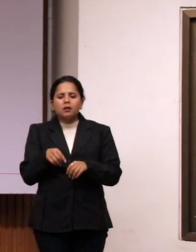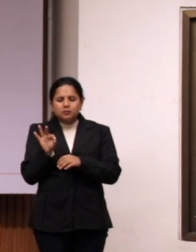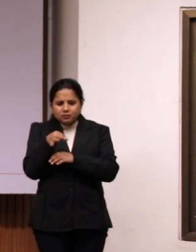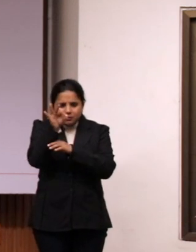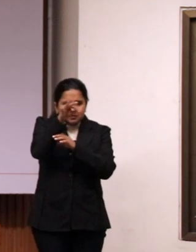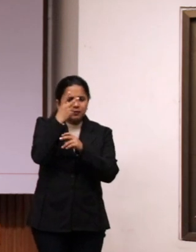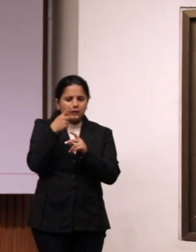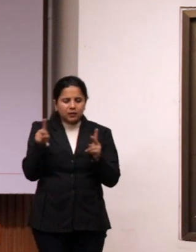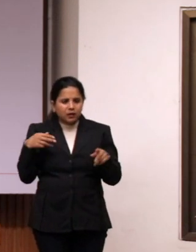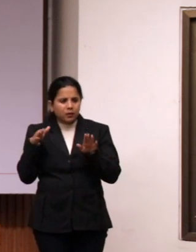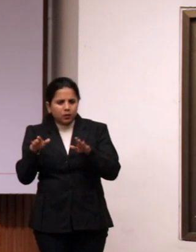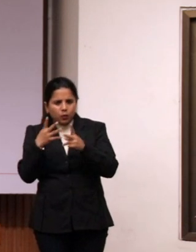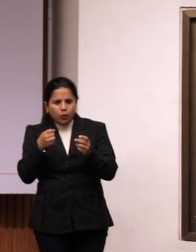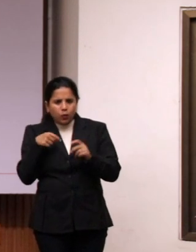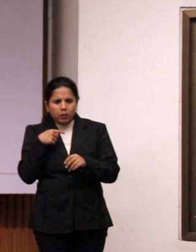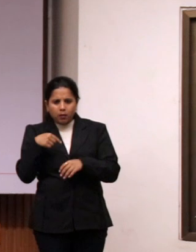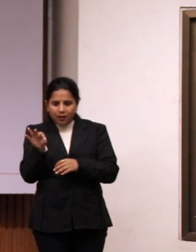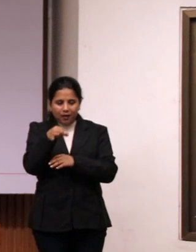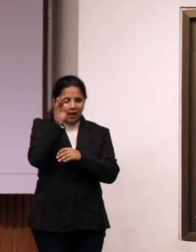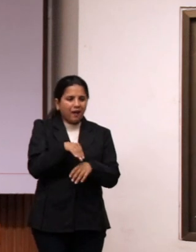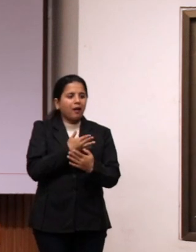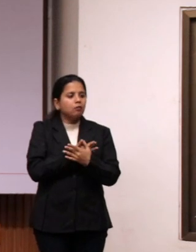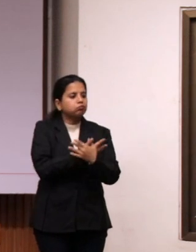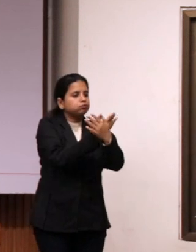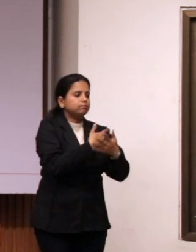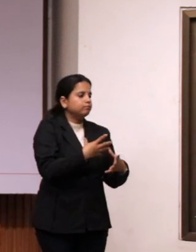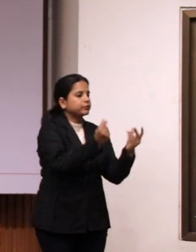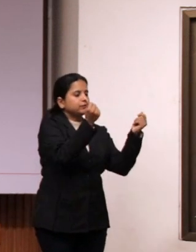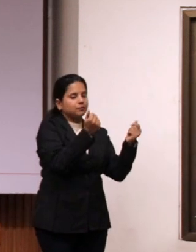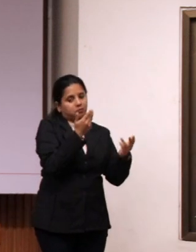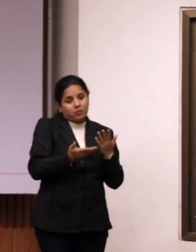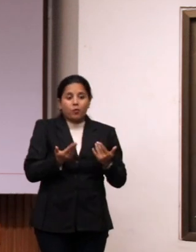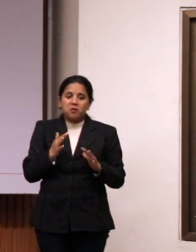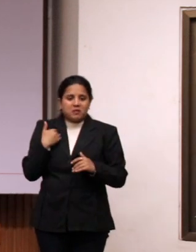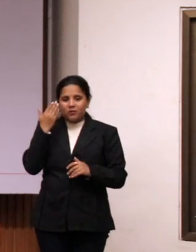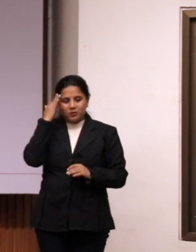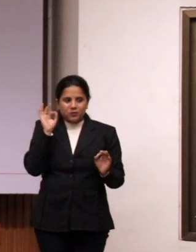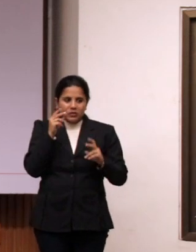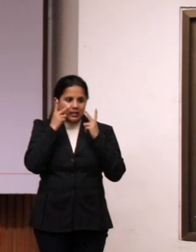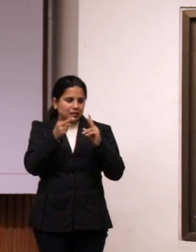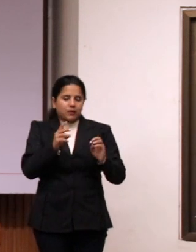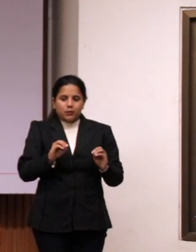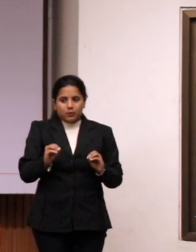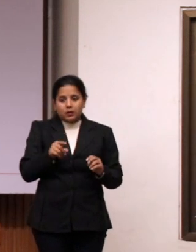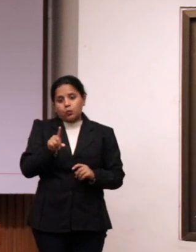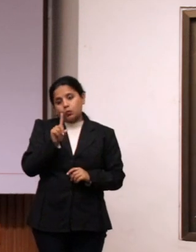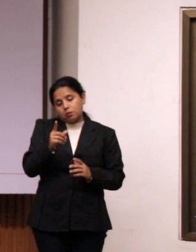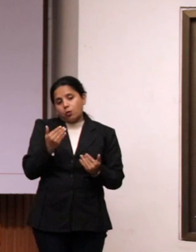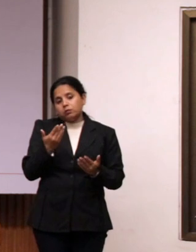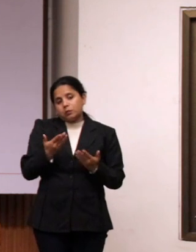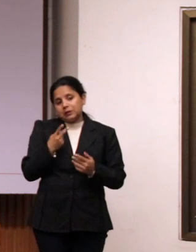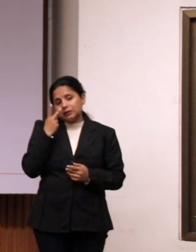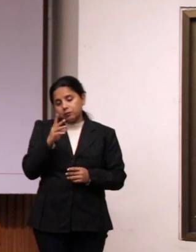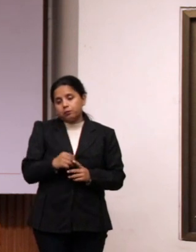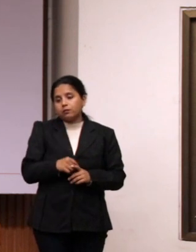probably butterflies dominates and bees get eliminated. That may be possible, which I don't know, I have not studied. That is one possibility I can